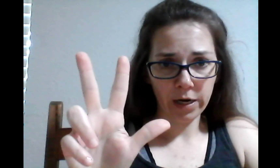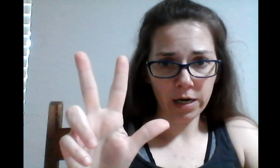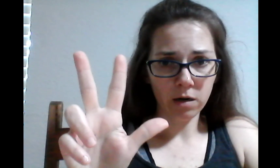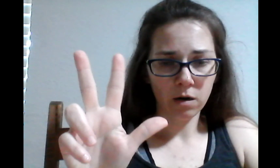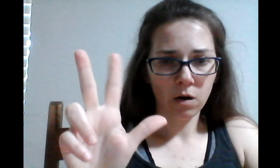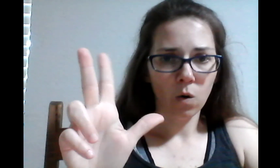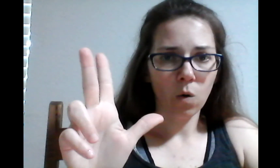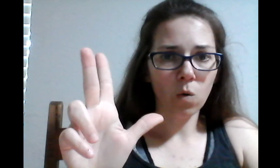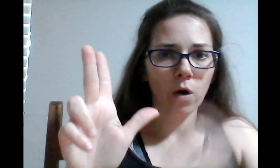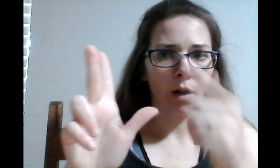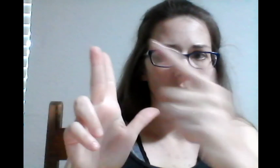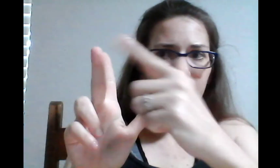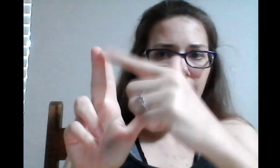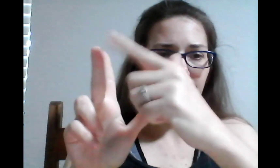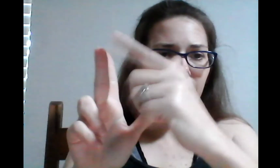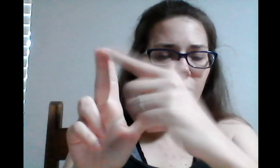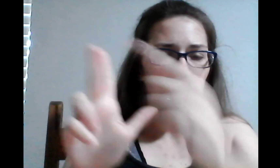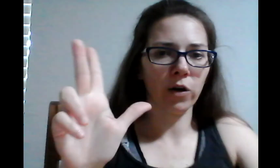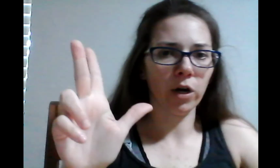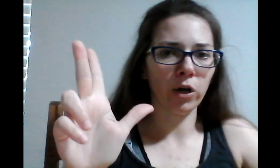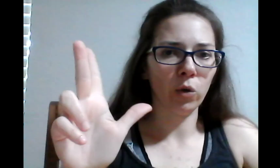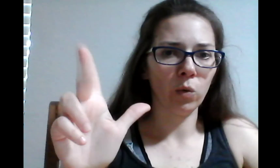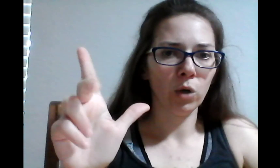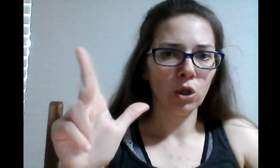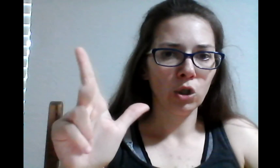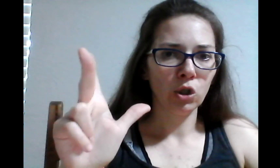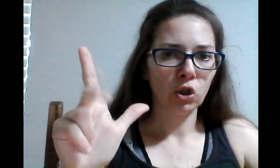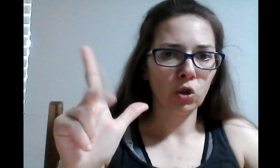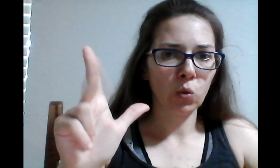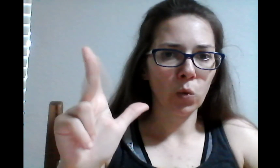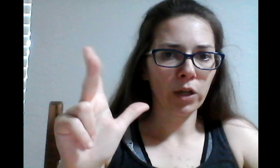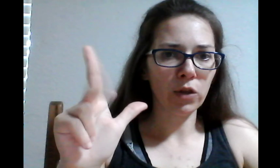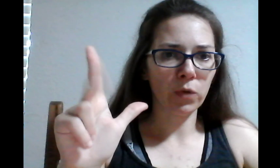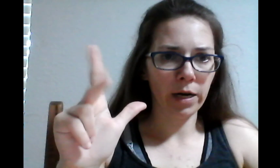23. Or take this finger and do 23.